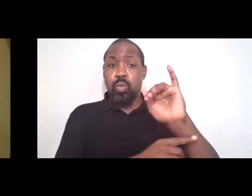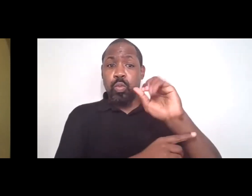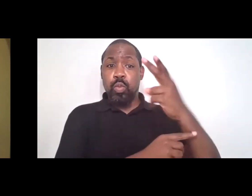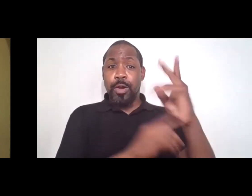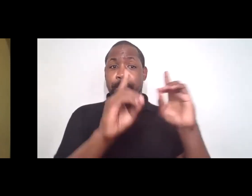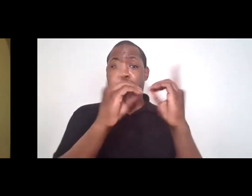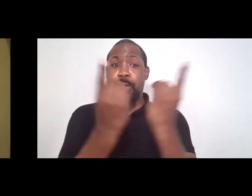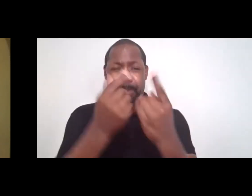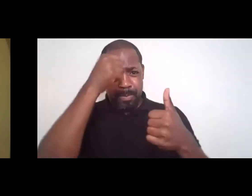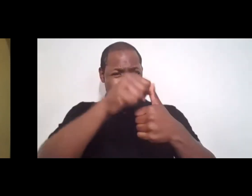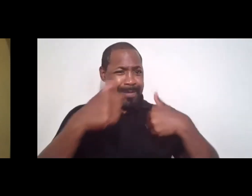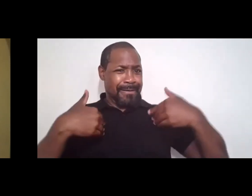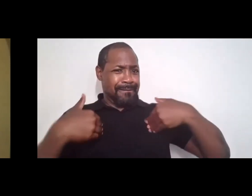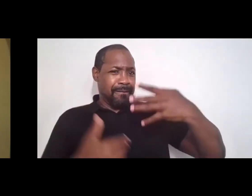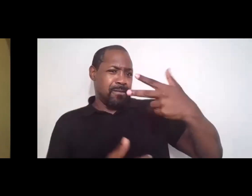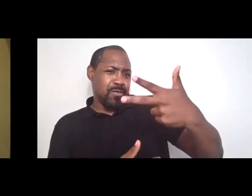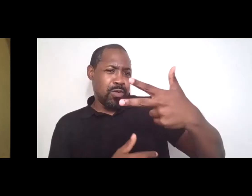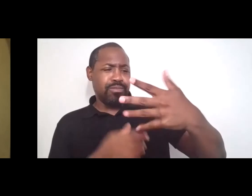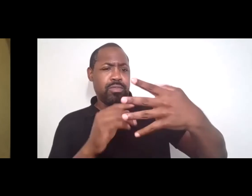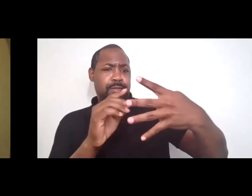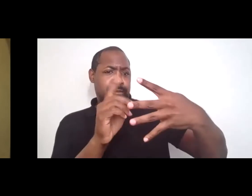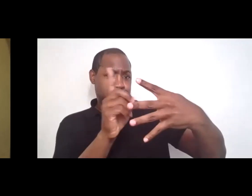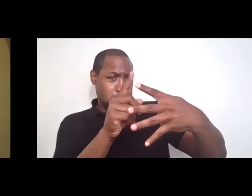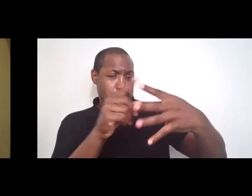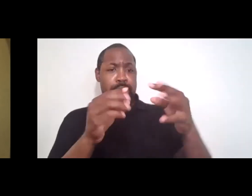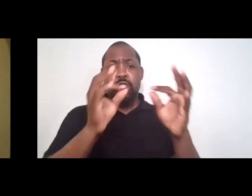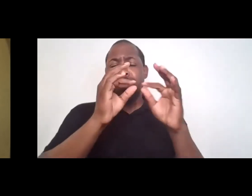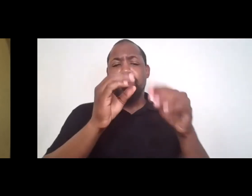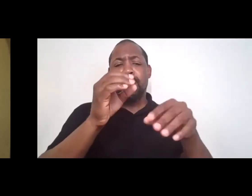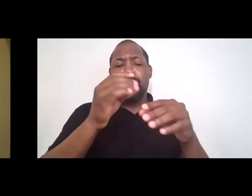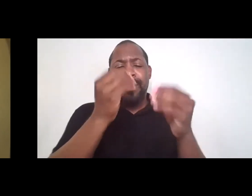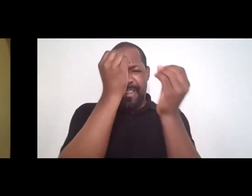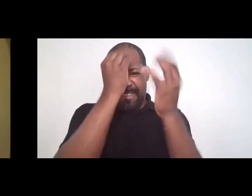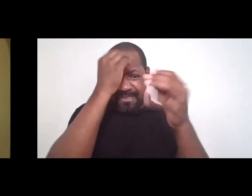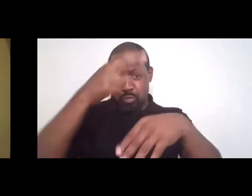Do we want to add the HSTP to our Rhode Island department?